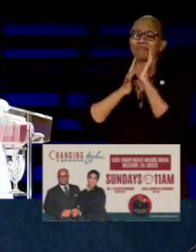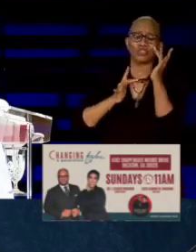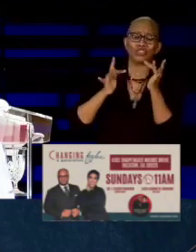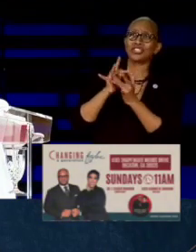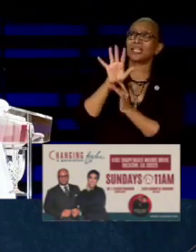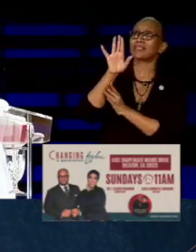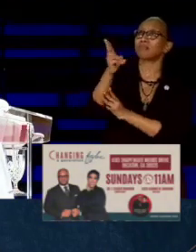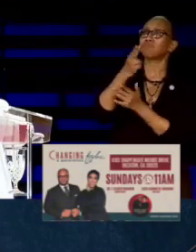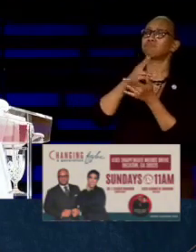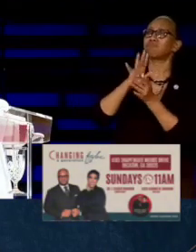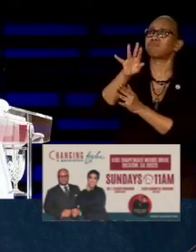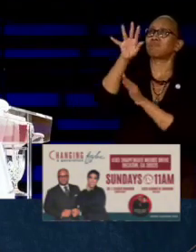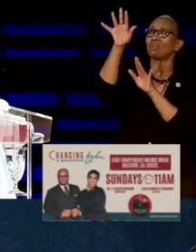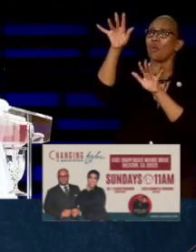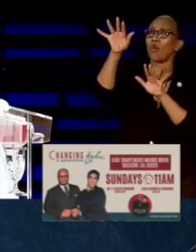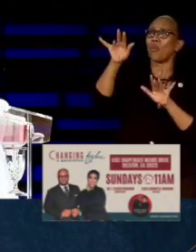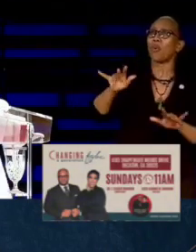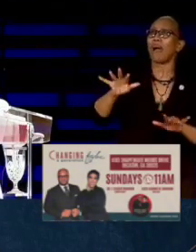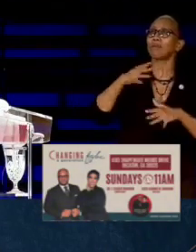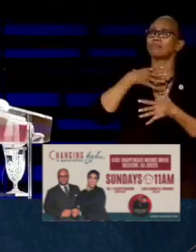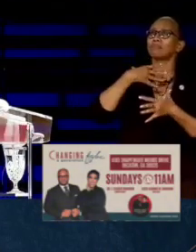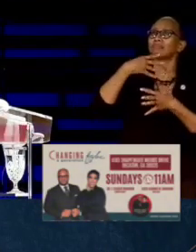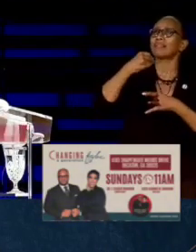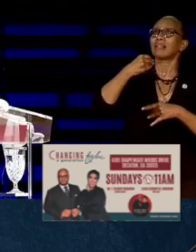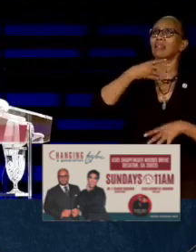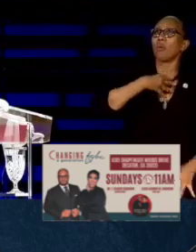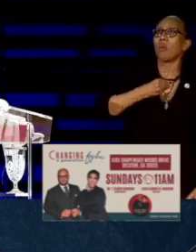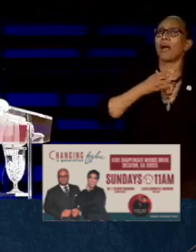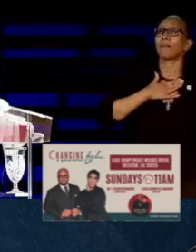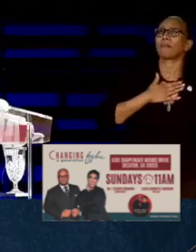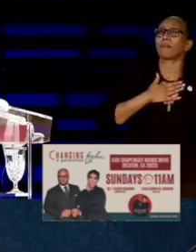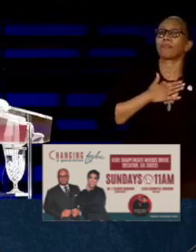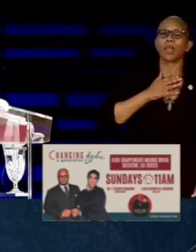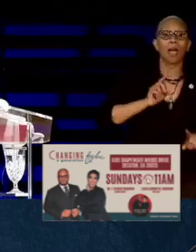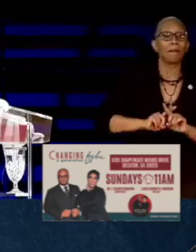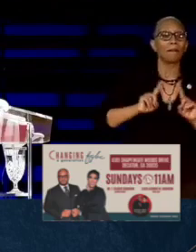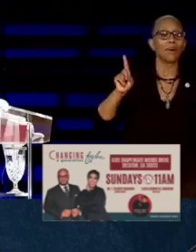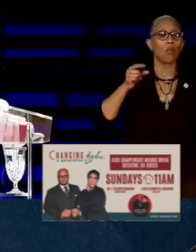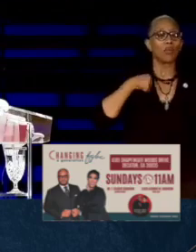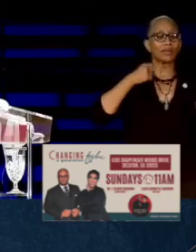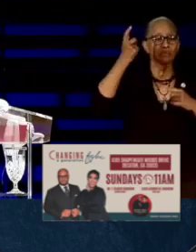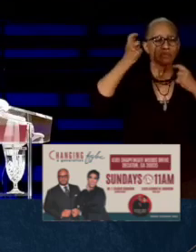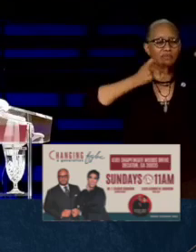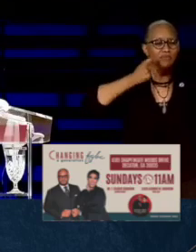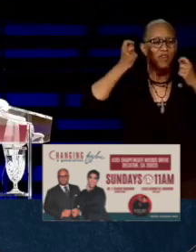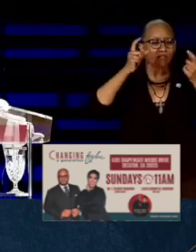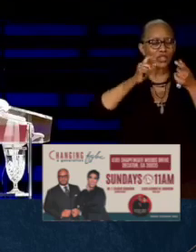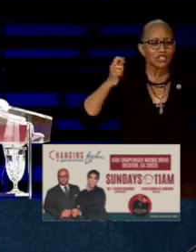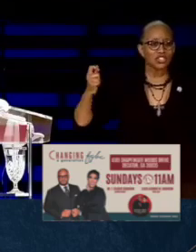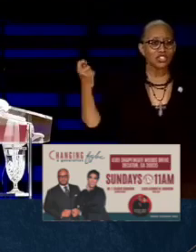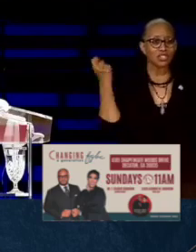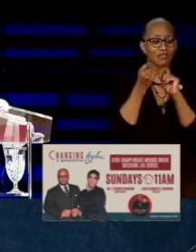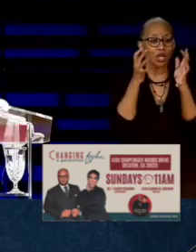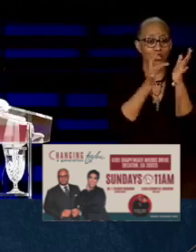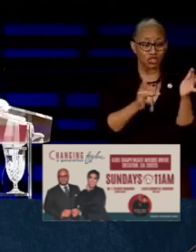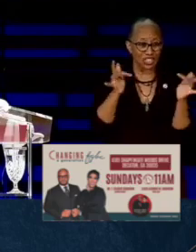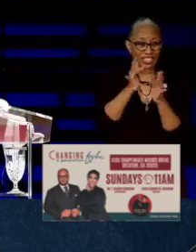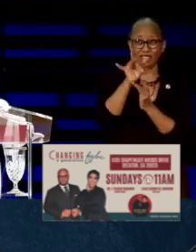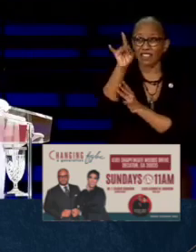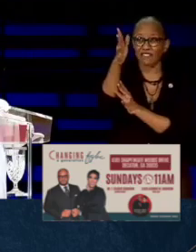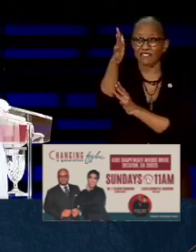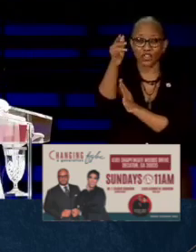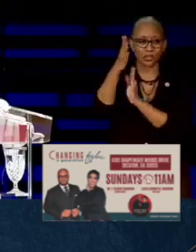the snow white fullness on him. But we felt the shifted fashion that when he got through